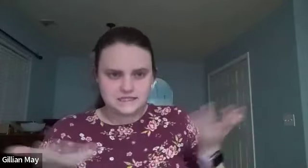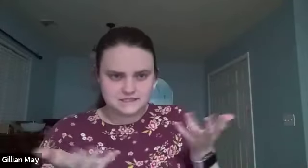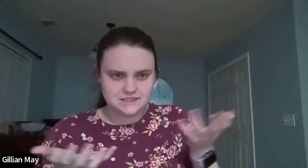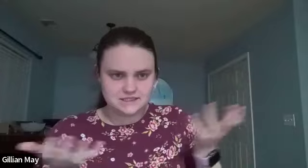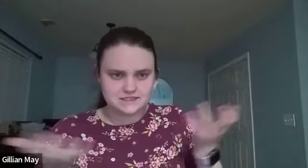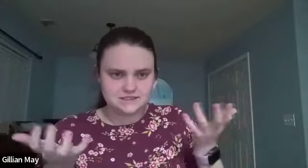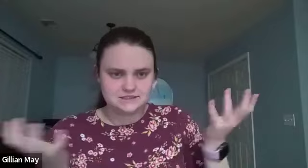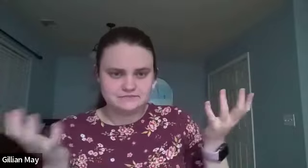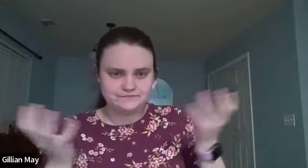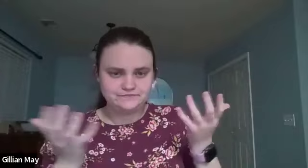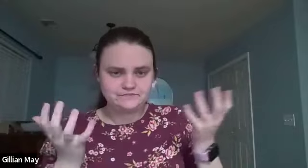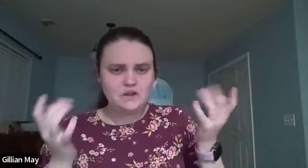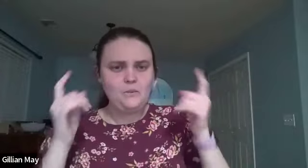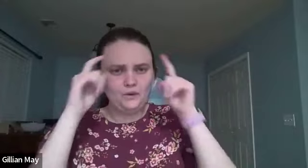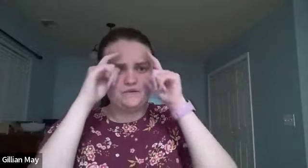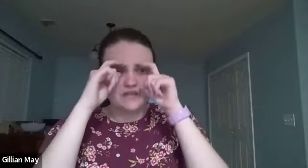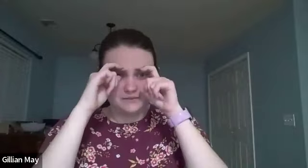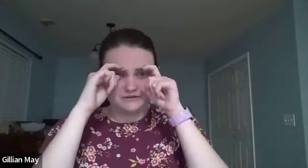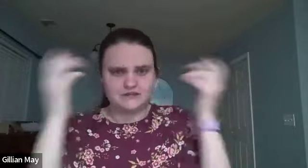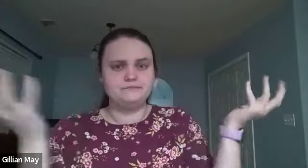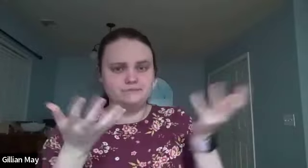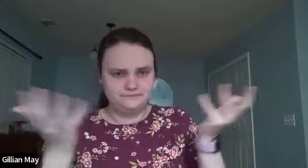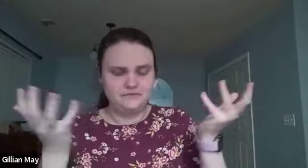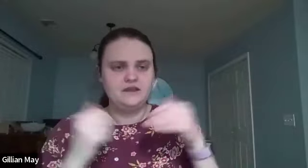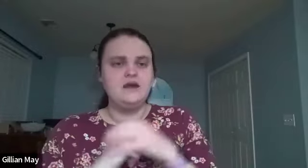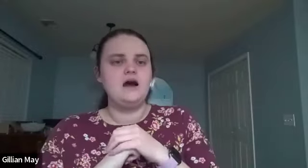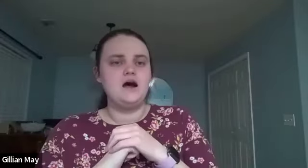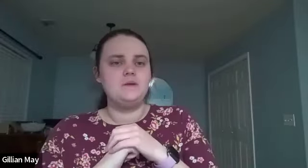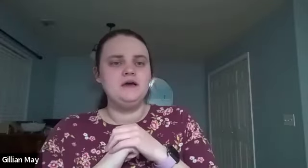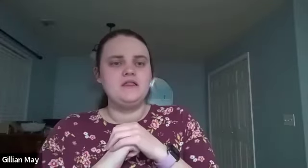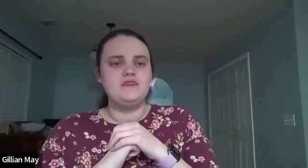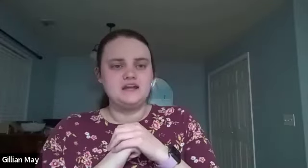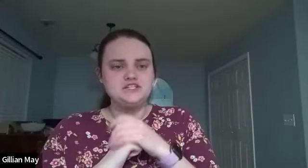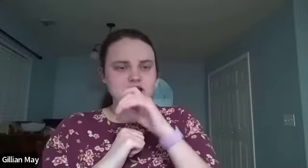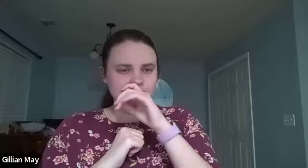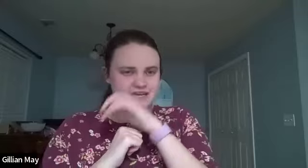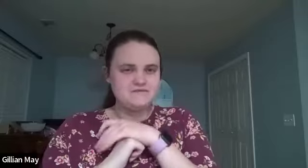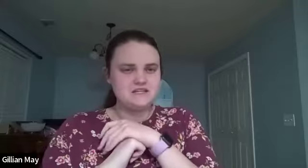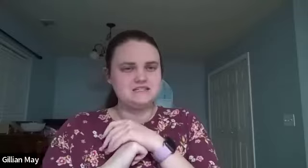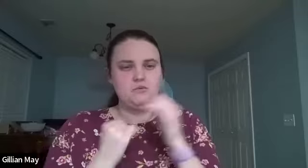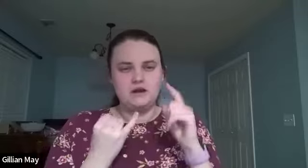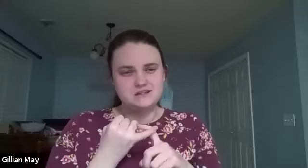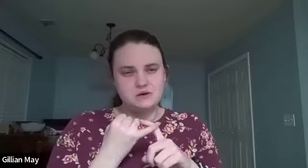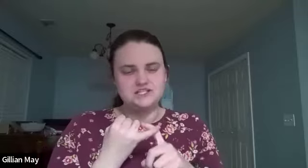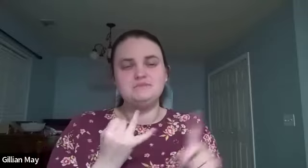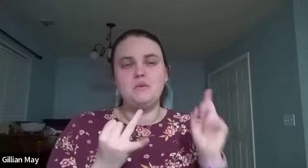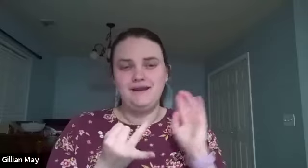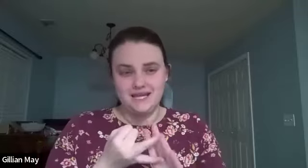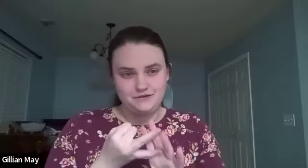what, with those eyebrows down. That just helps to emphasize that one is a question, but what kind of